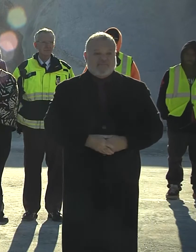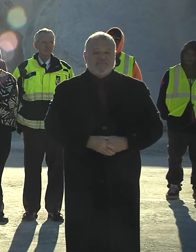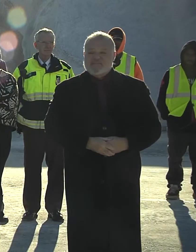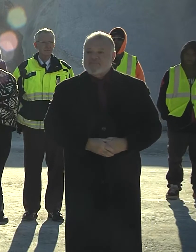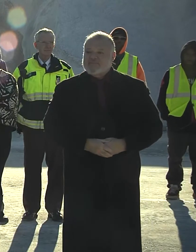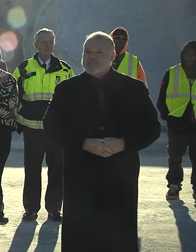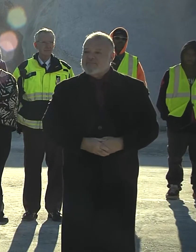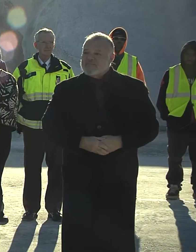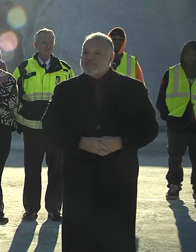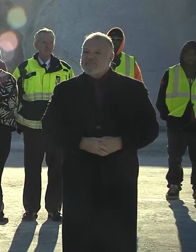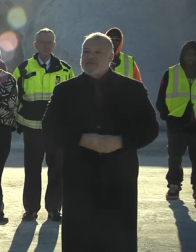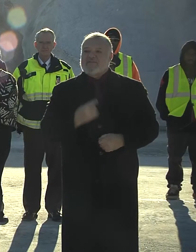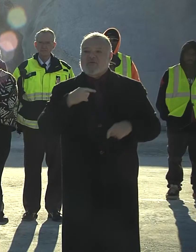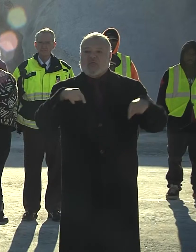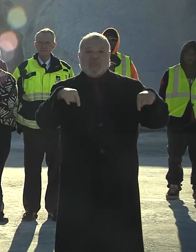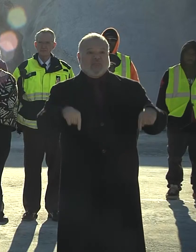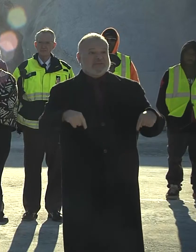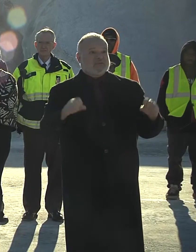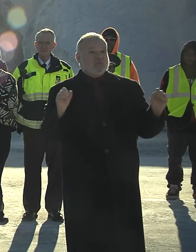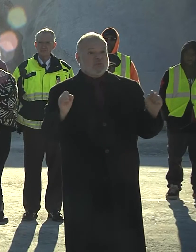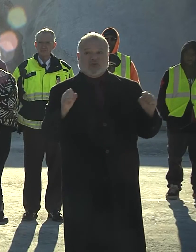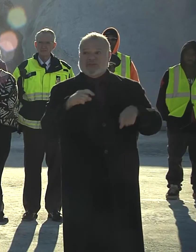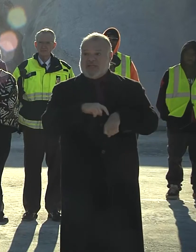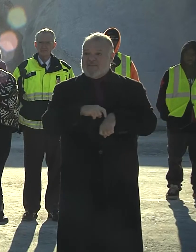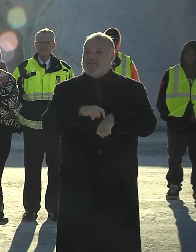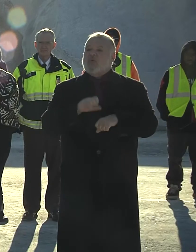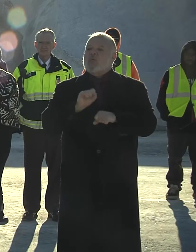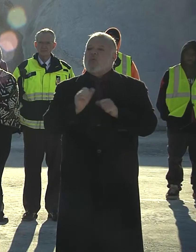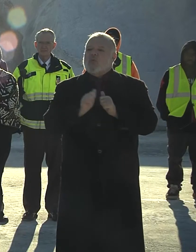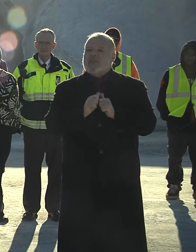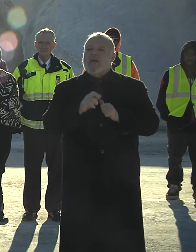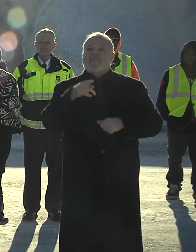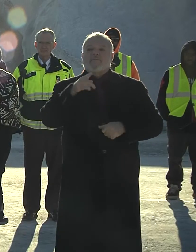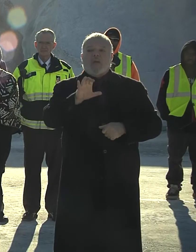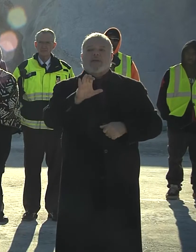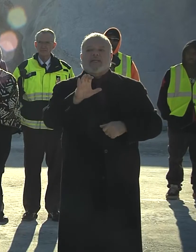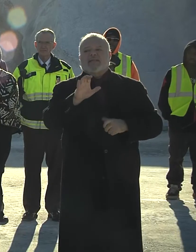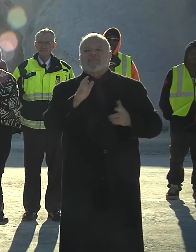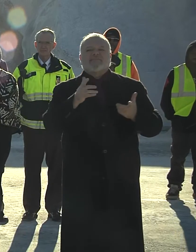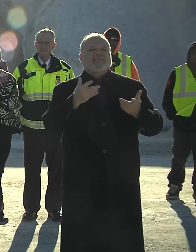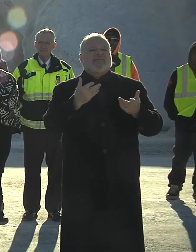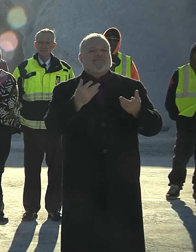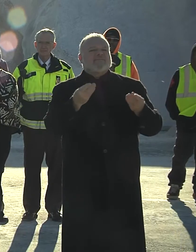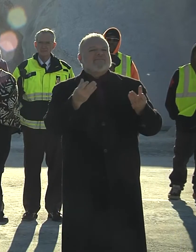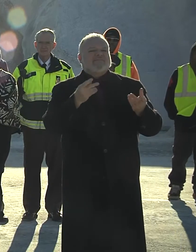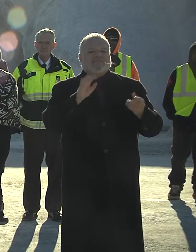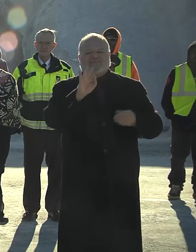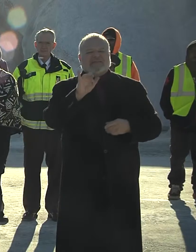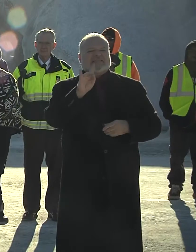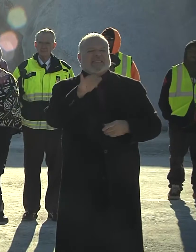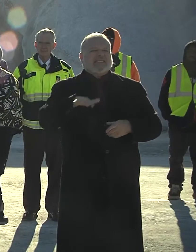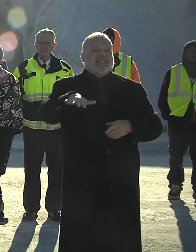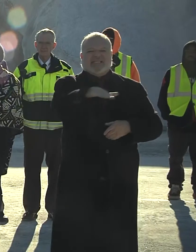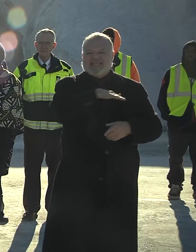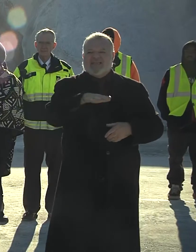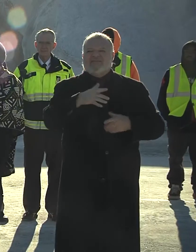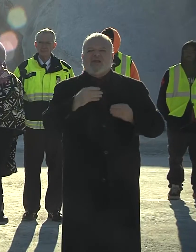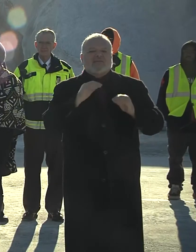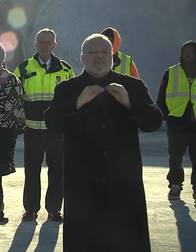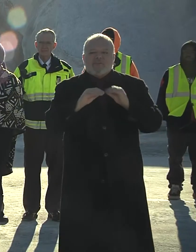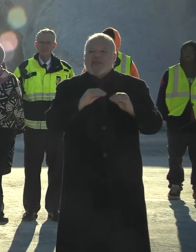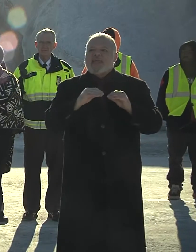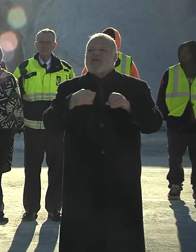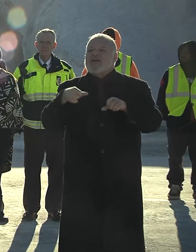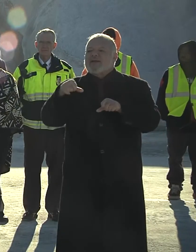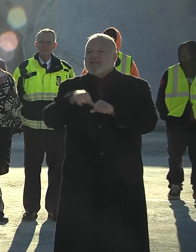For this winter, we have worked with our Public Facilities Department to install an upgraded and modernized vehicle fueling station right here at Frontage